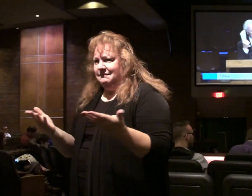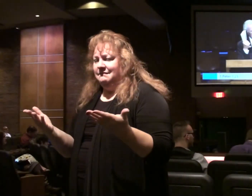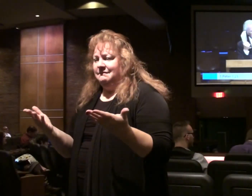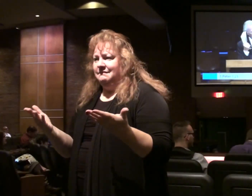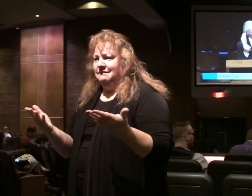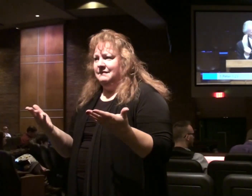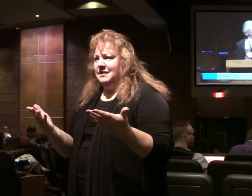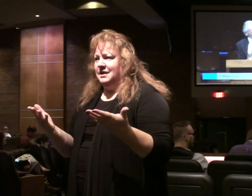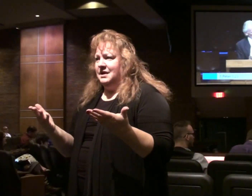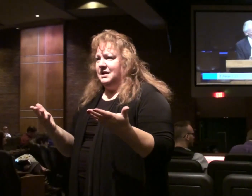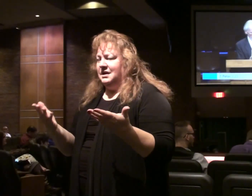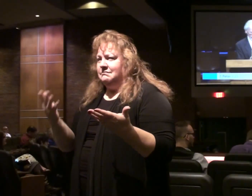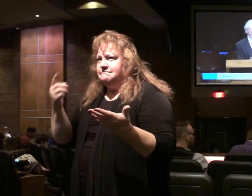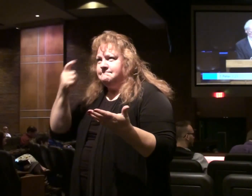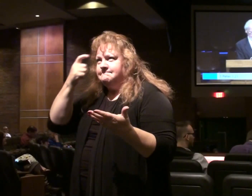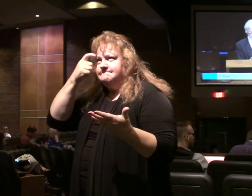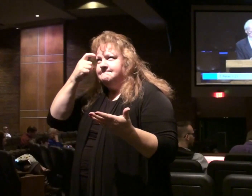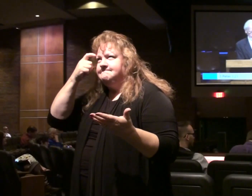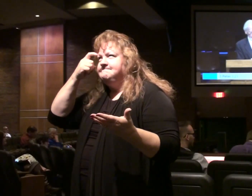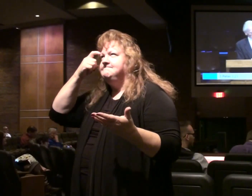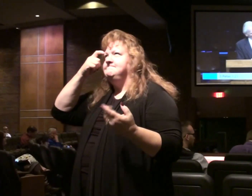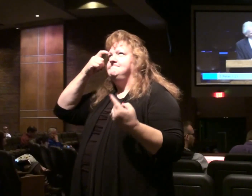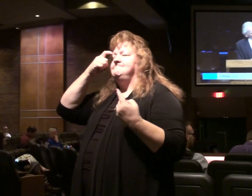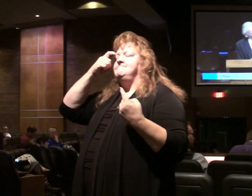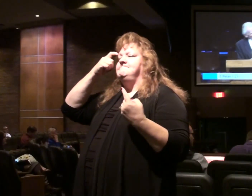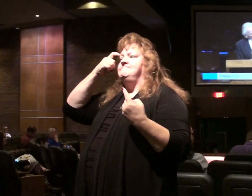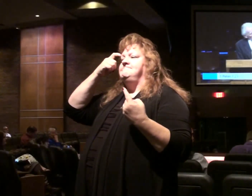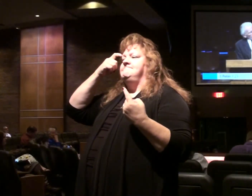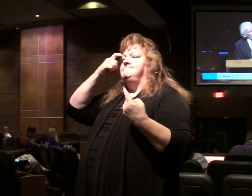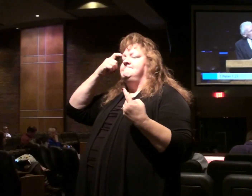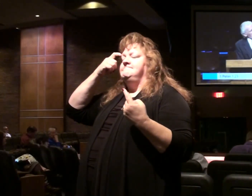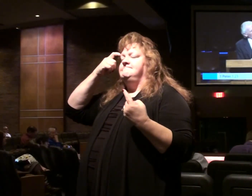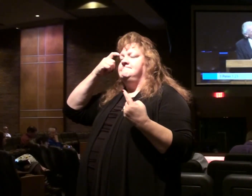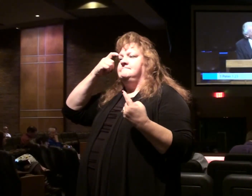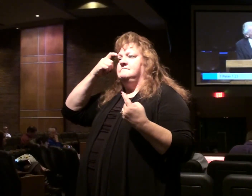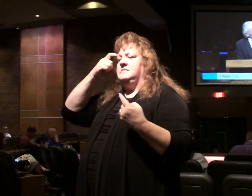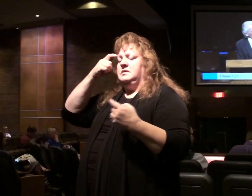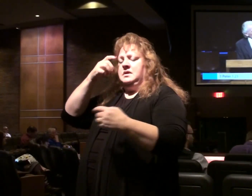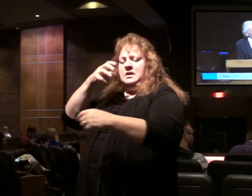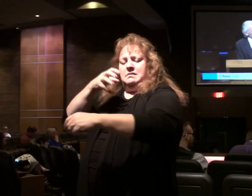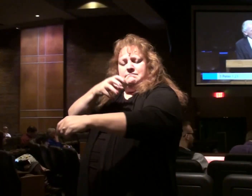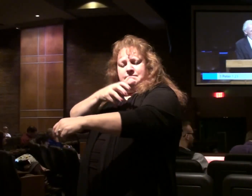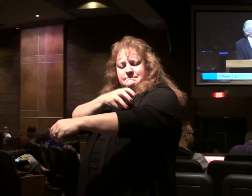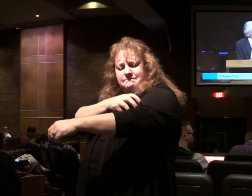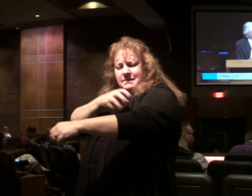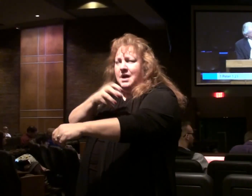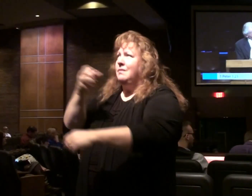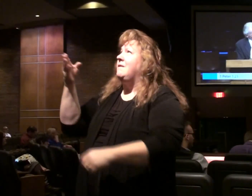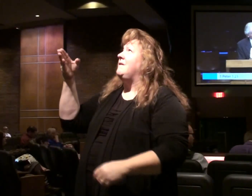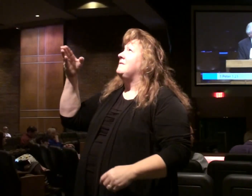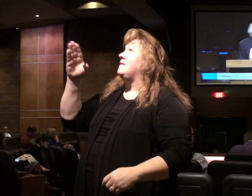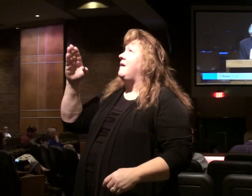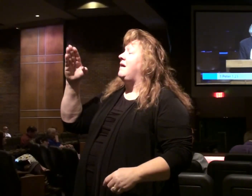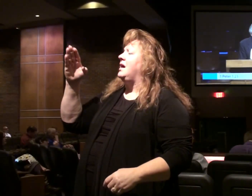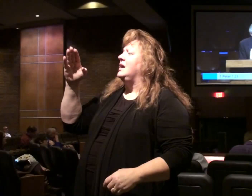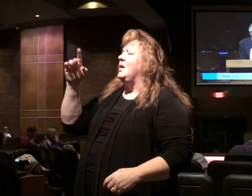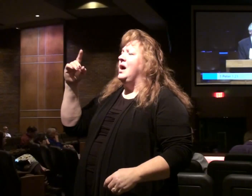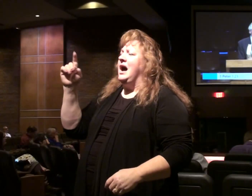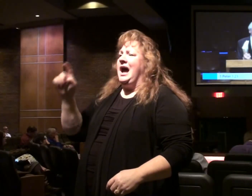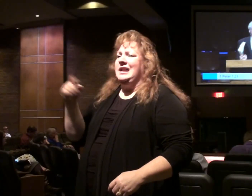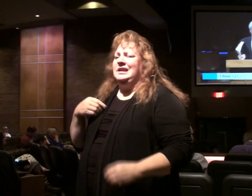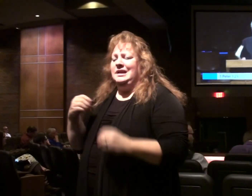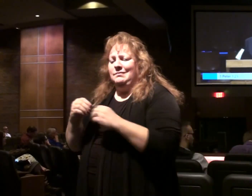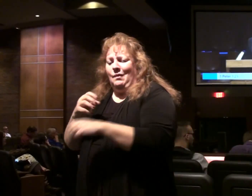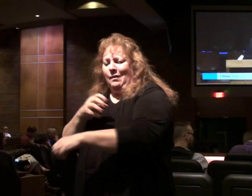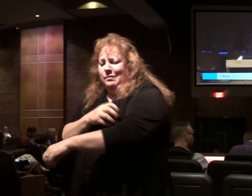You've committed the memory in your mind. That which is the very power of God. Oh, if I only had more power. If